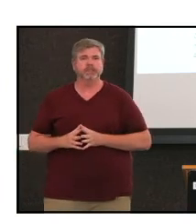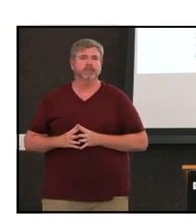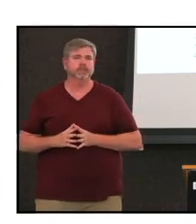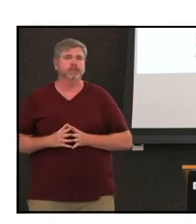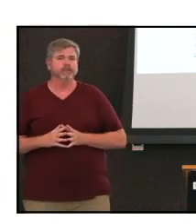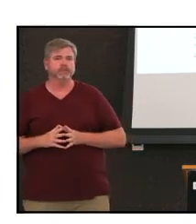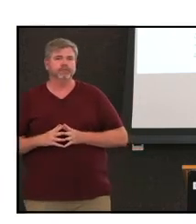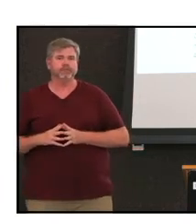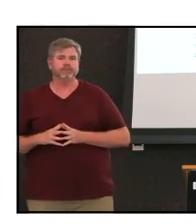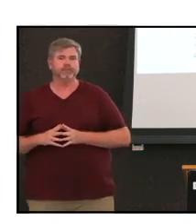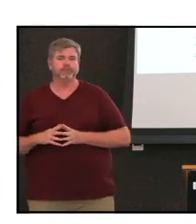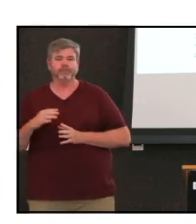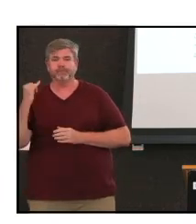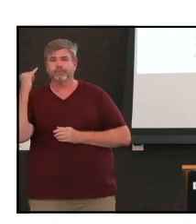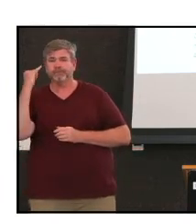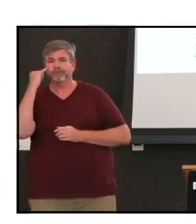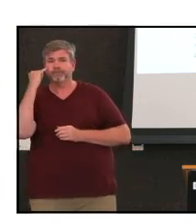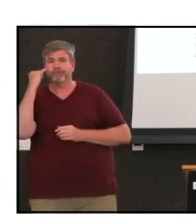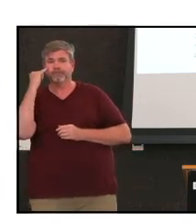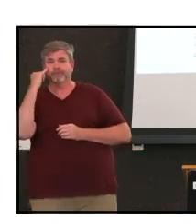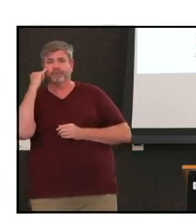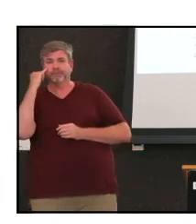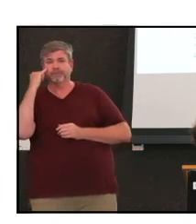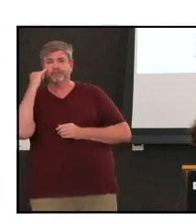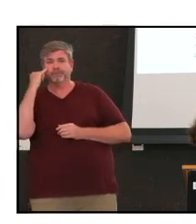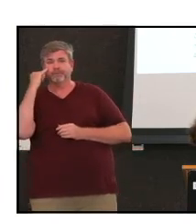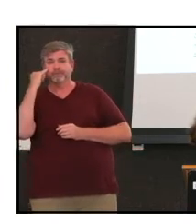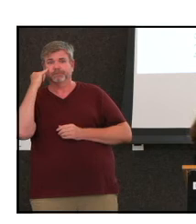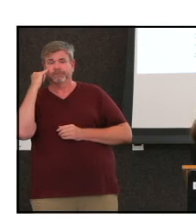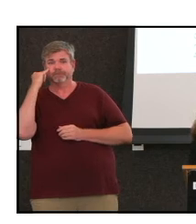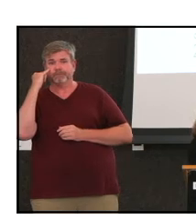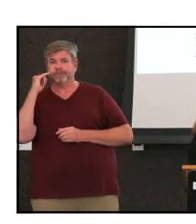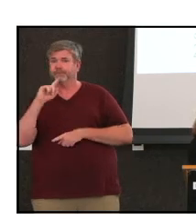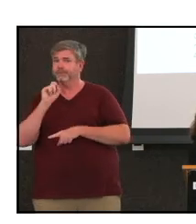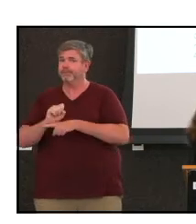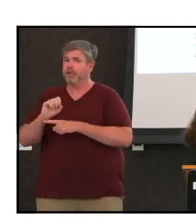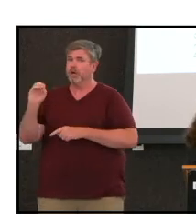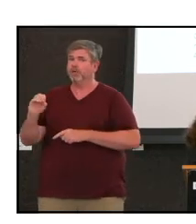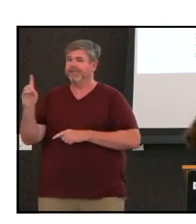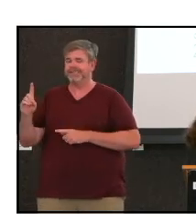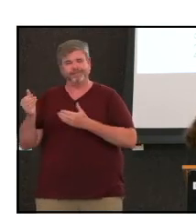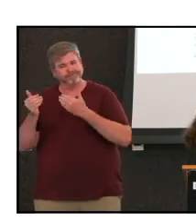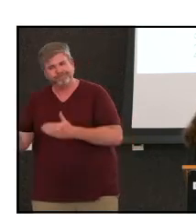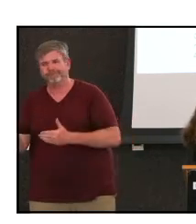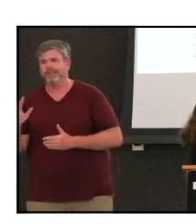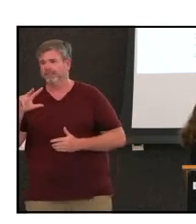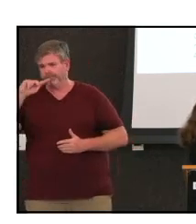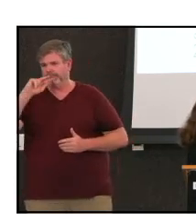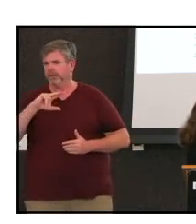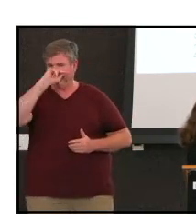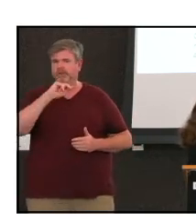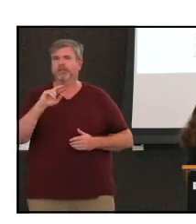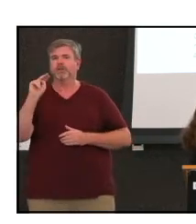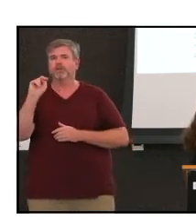And what do you do about an overdose? You use naloxone. The brand name is Narcan. And I think maybe we'll talk about this a little more later, but here's some information